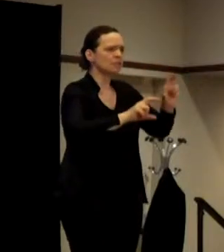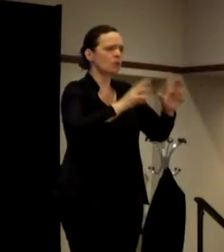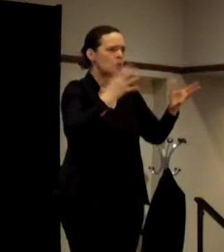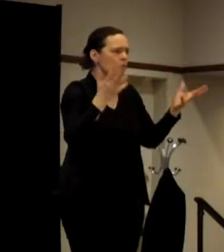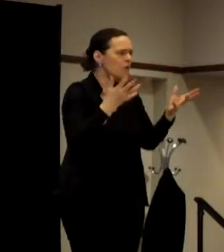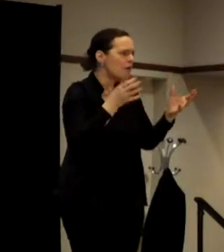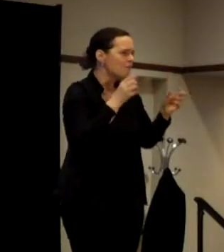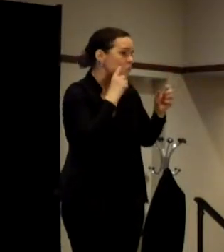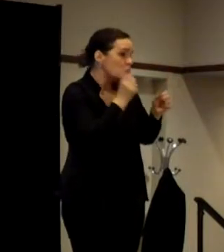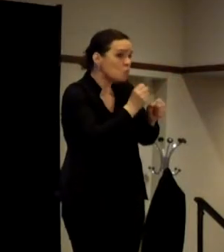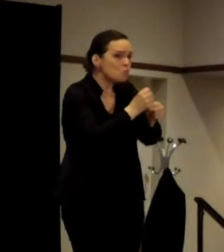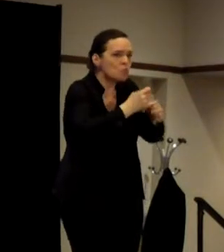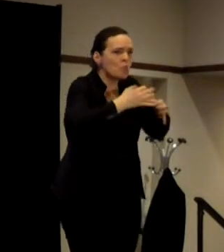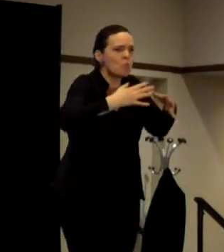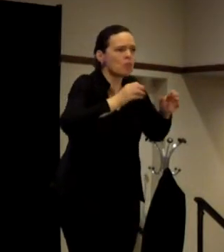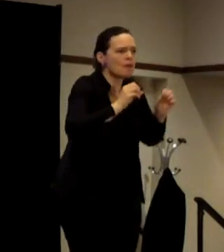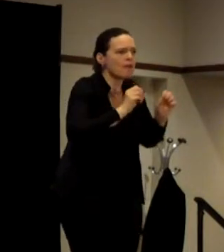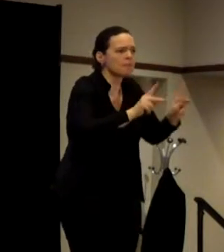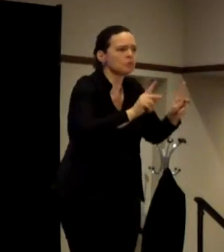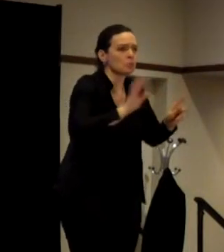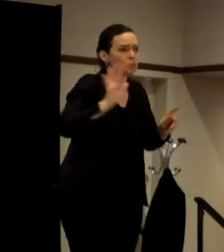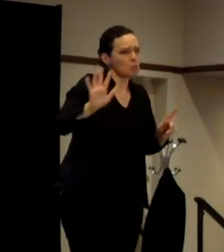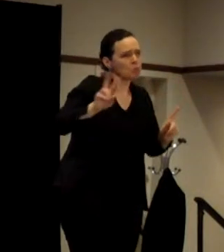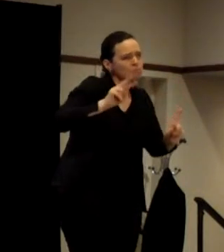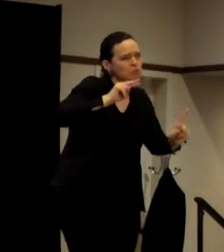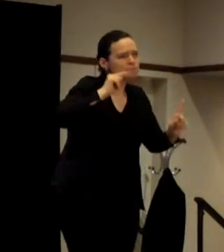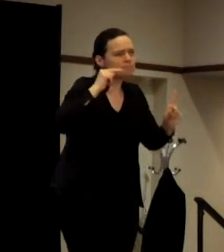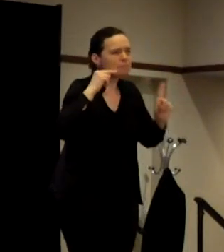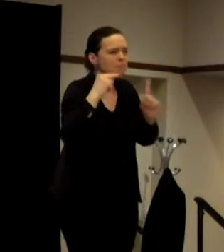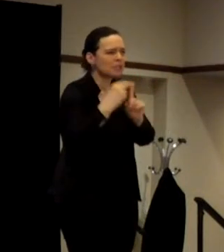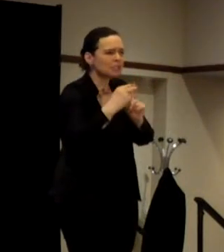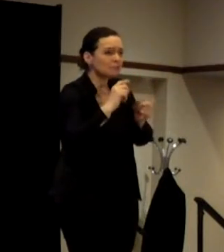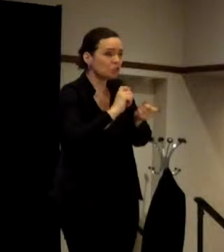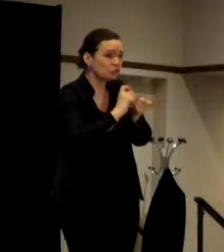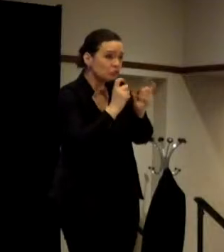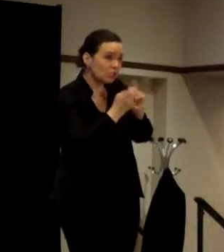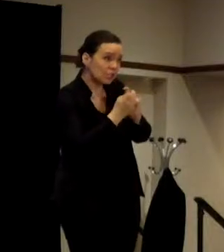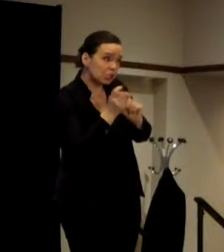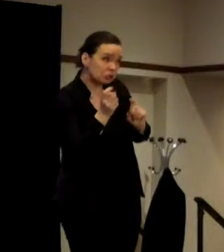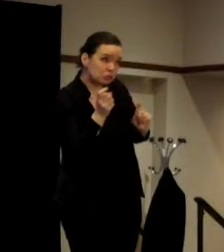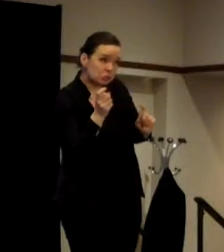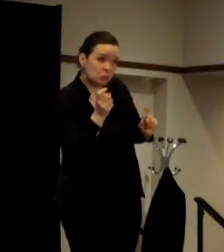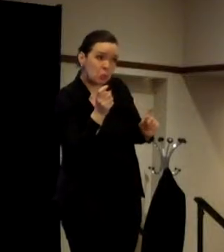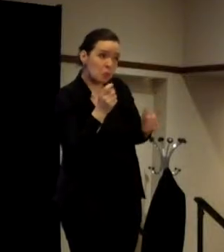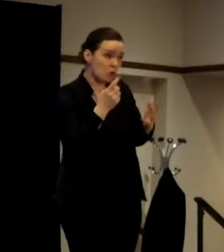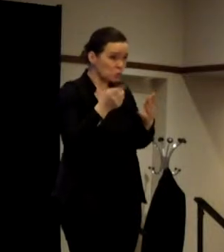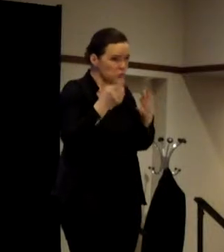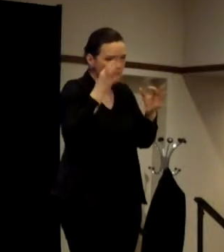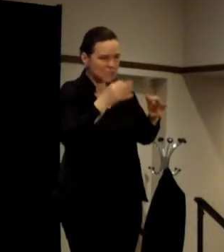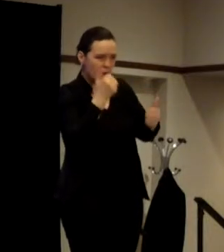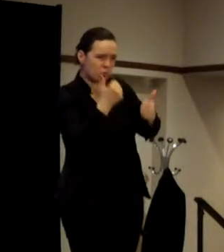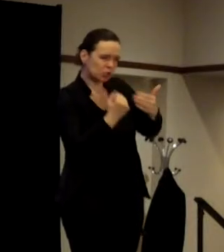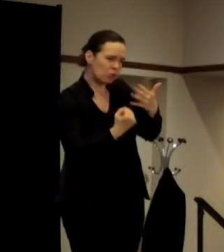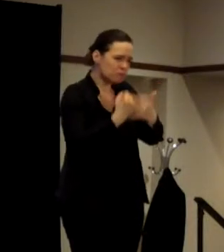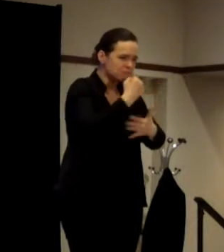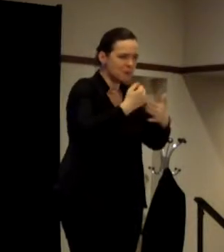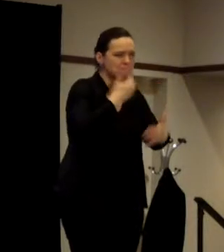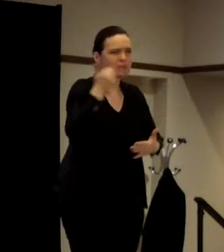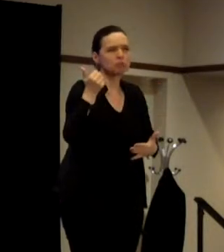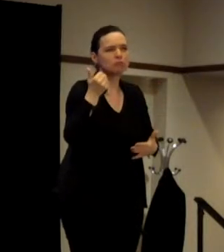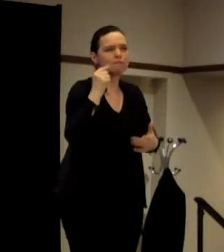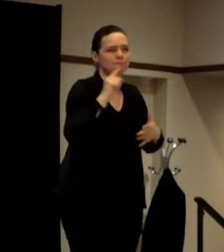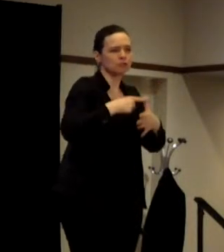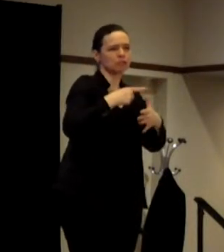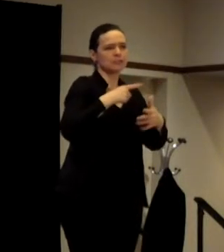opportunity, has your perspective changed? You have different priorities now, would you say? Yeah, I